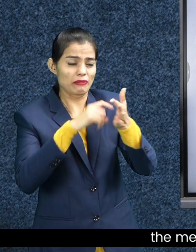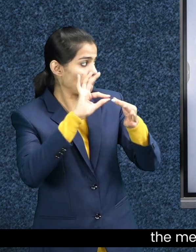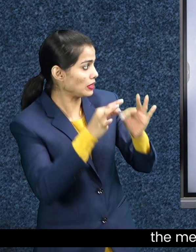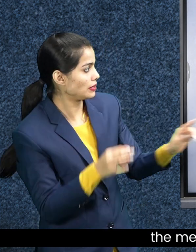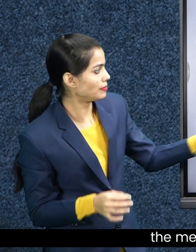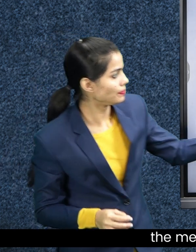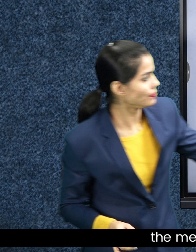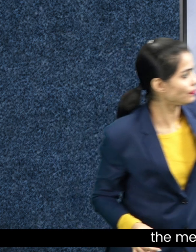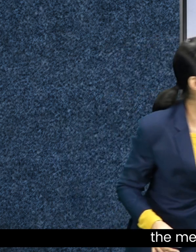observation.